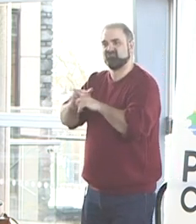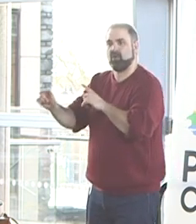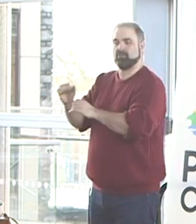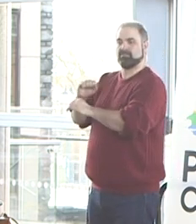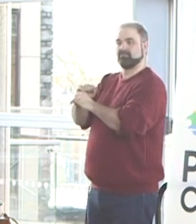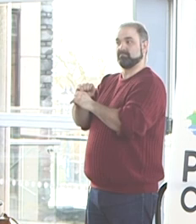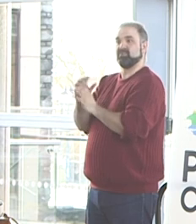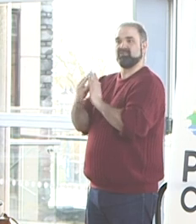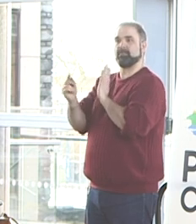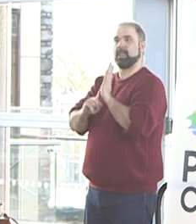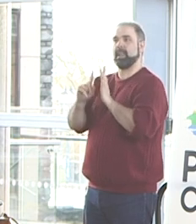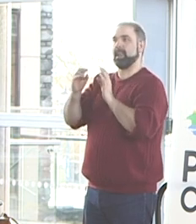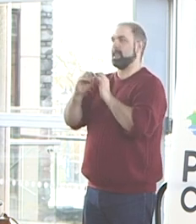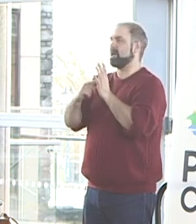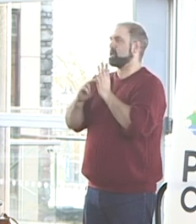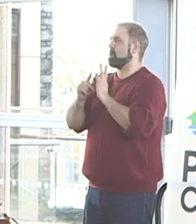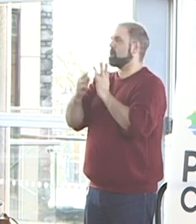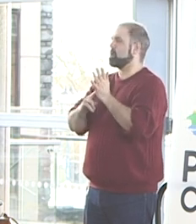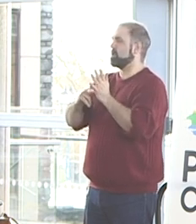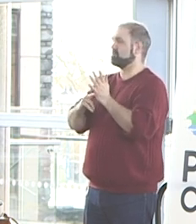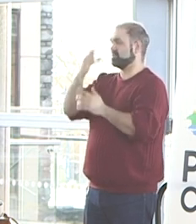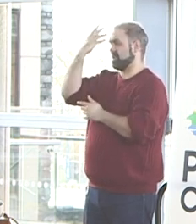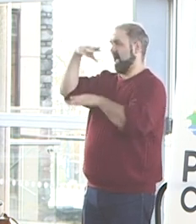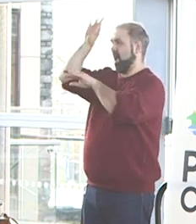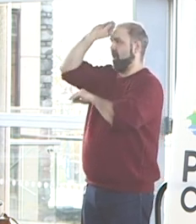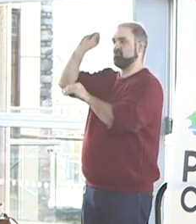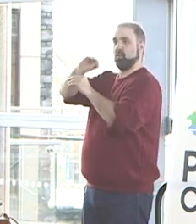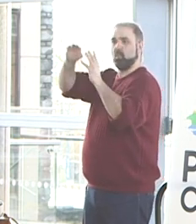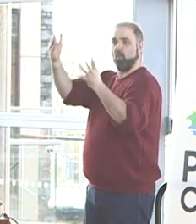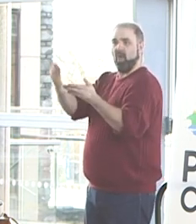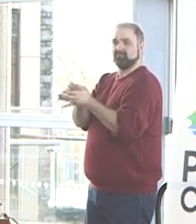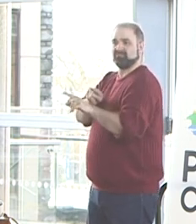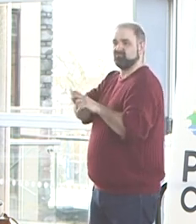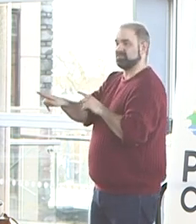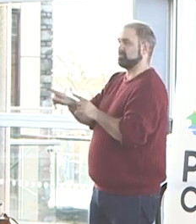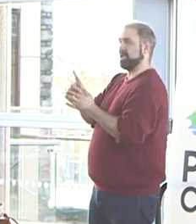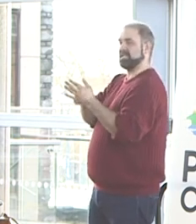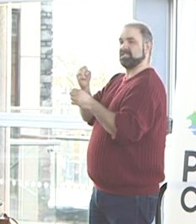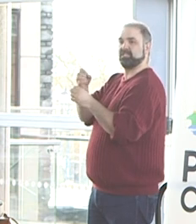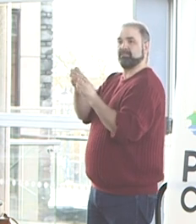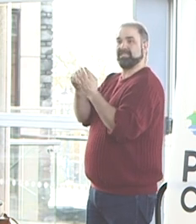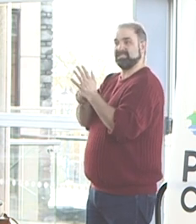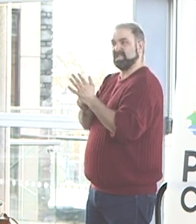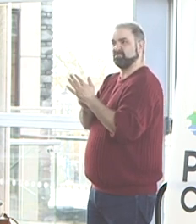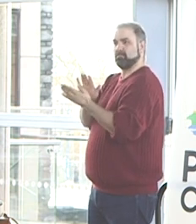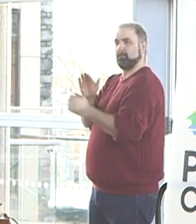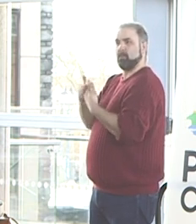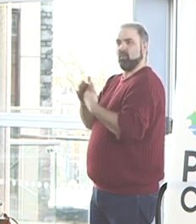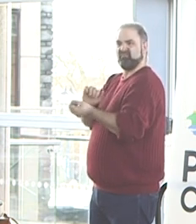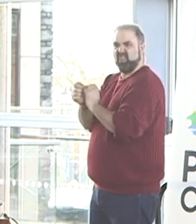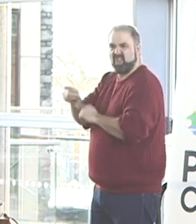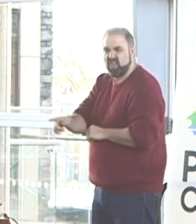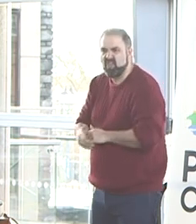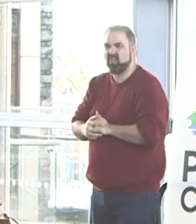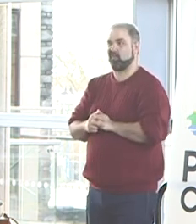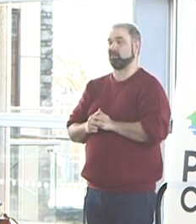on in the Lebanon, which people from all over the Arab world seem to go to be more LGBT friendly. The